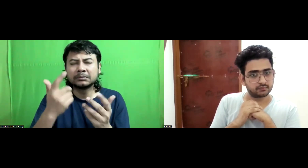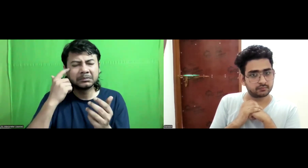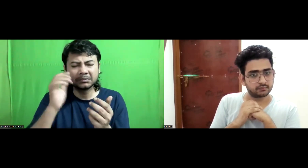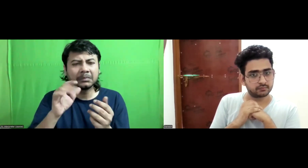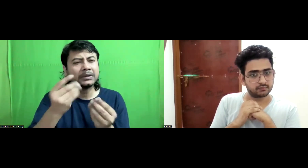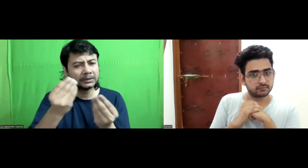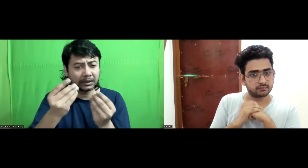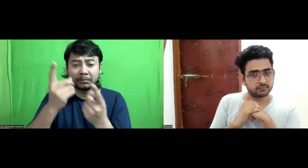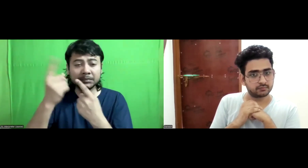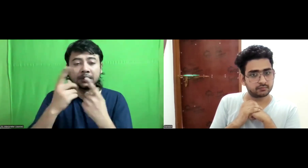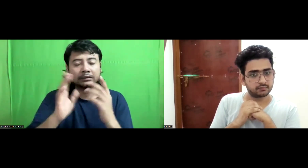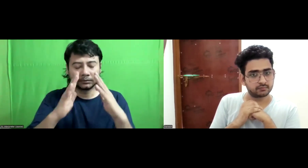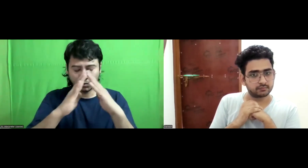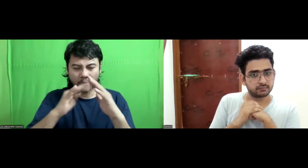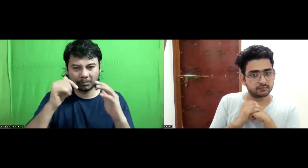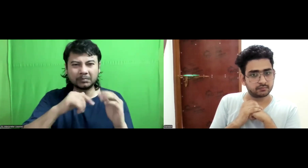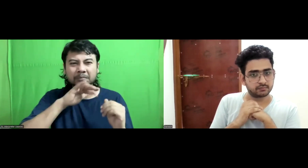Puja, you can do it.